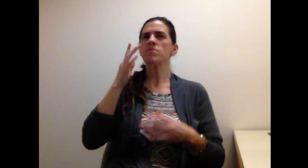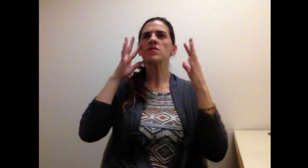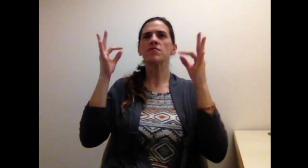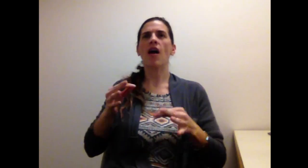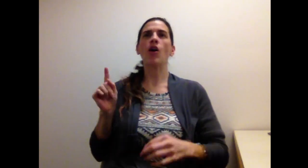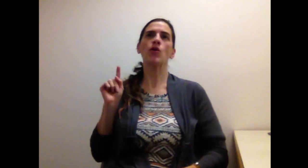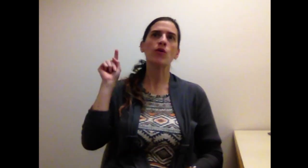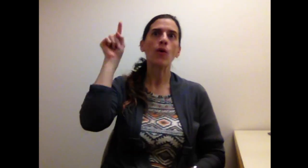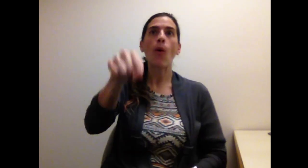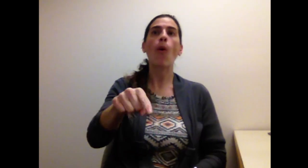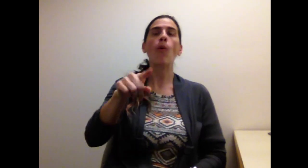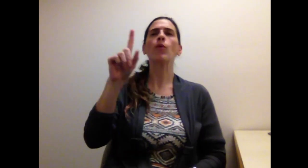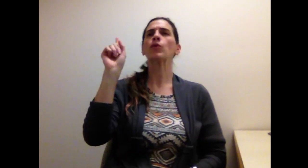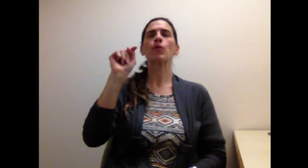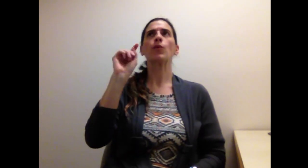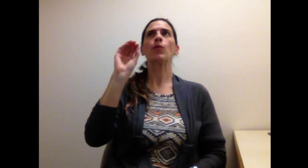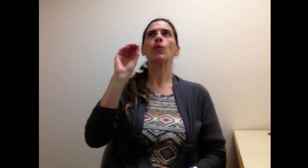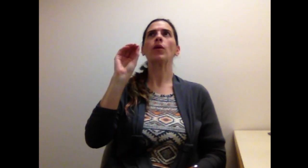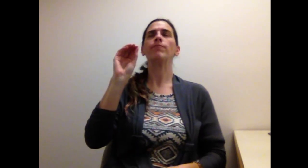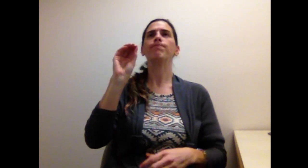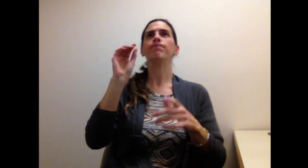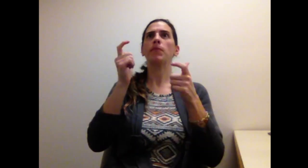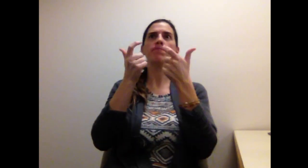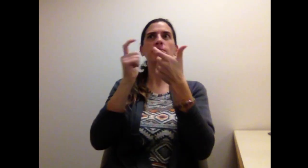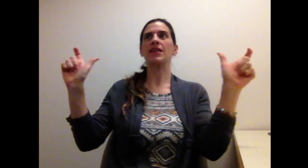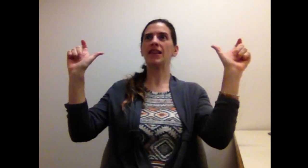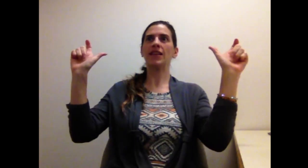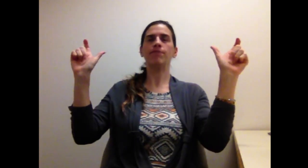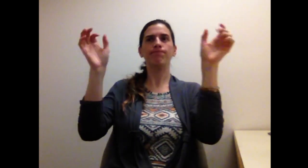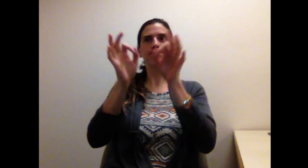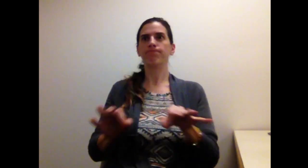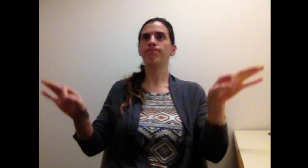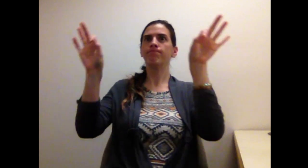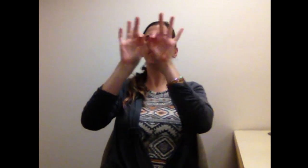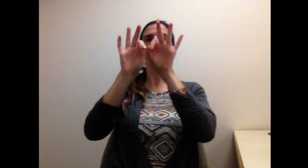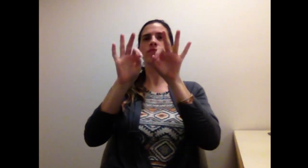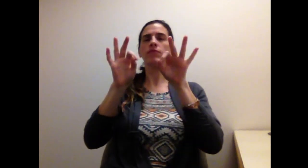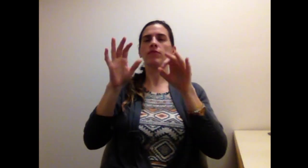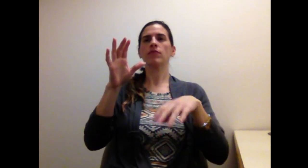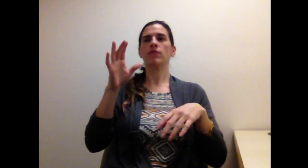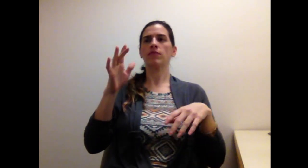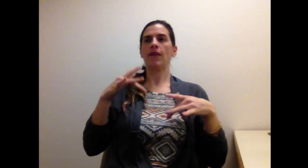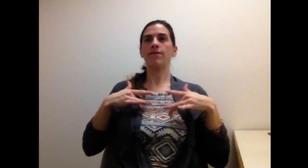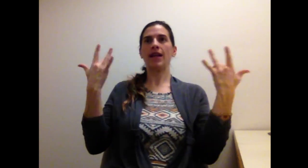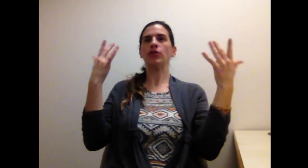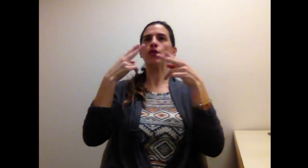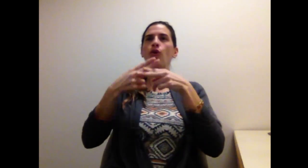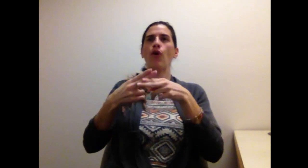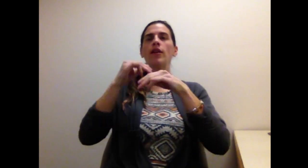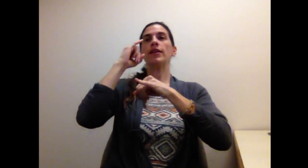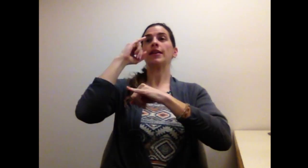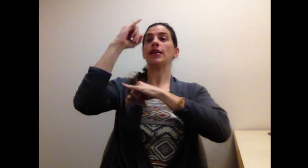He decided to go to a big, important event called the